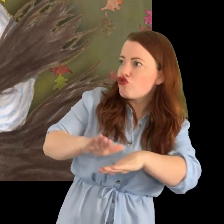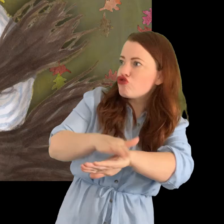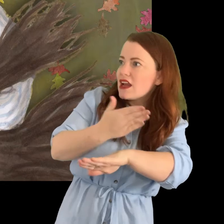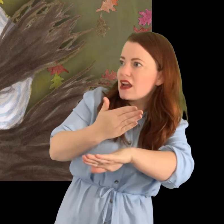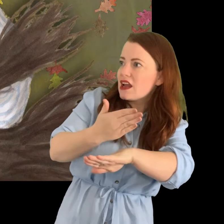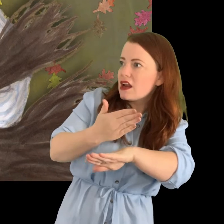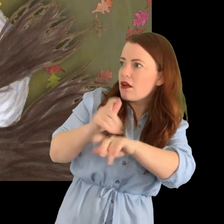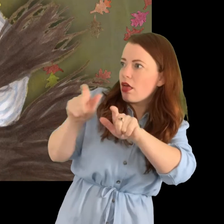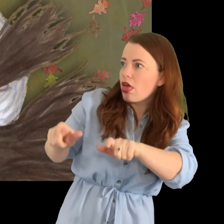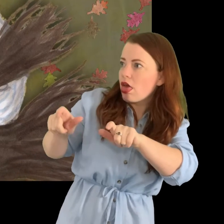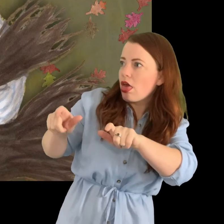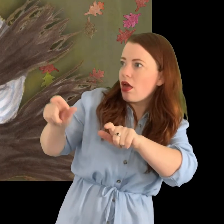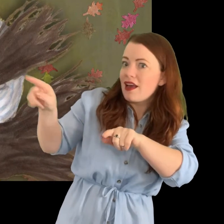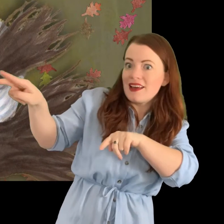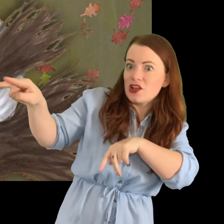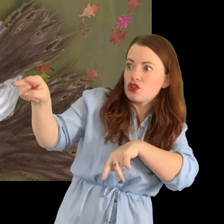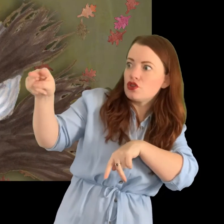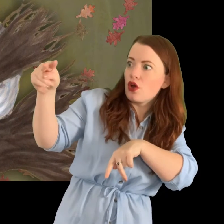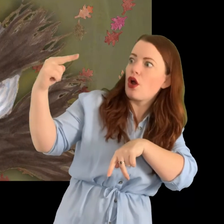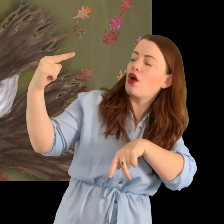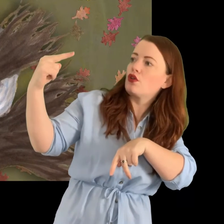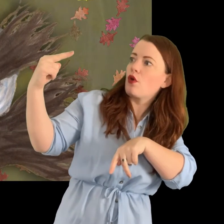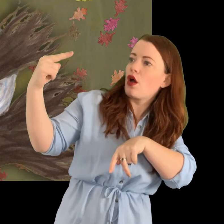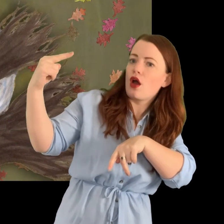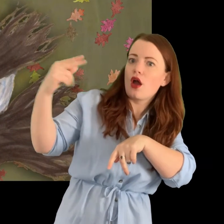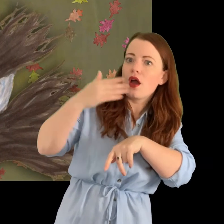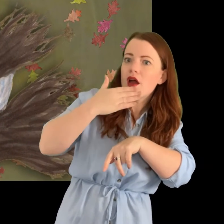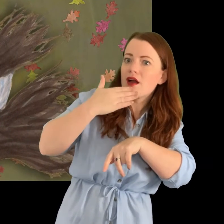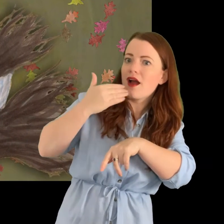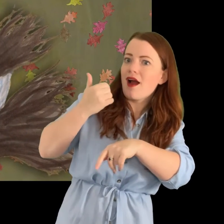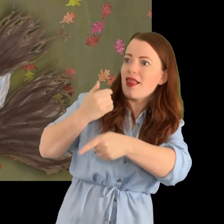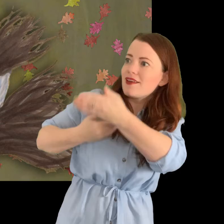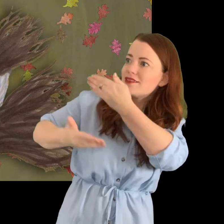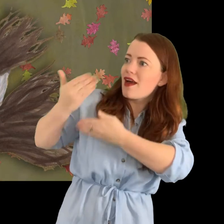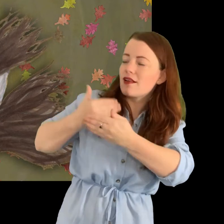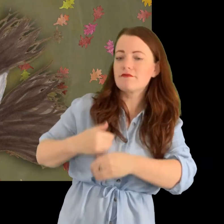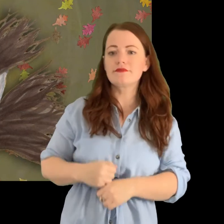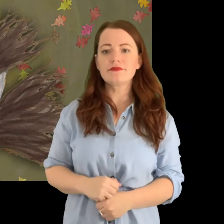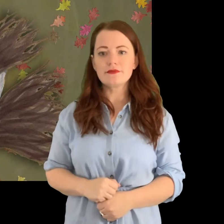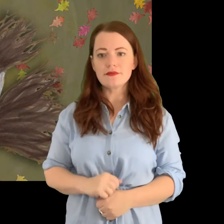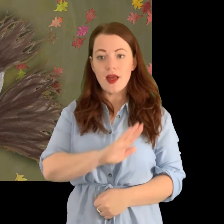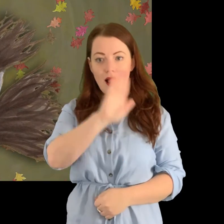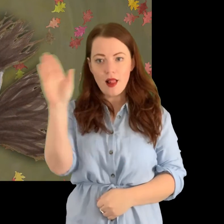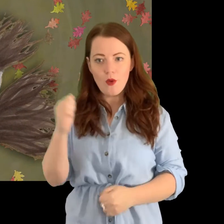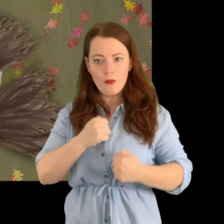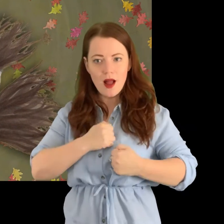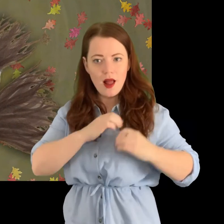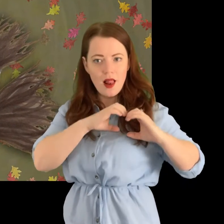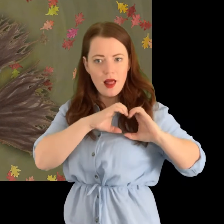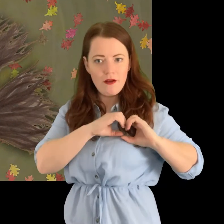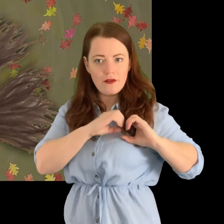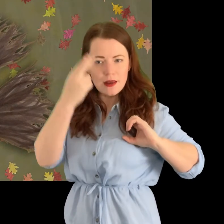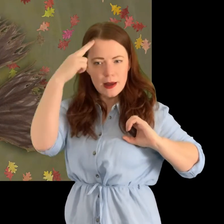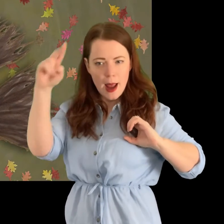in green, sitting motionless before a tree. He turned to her, and kindly he did say, "Hello,